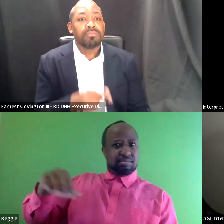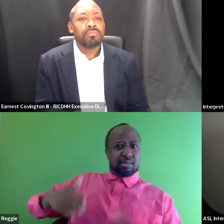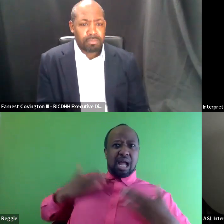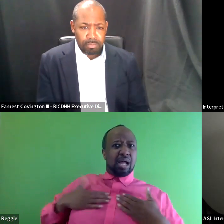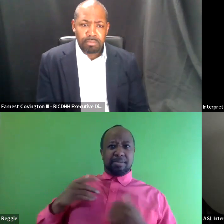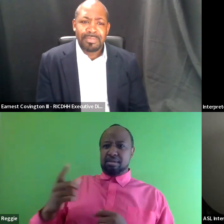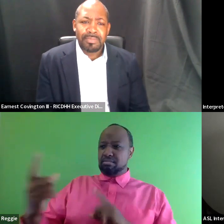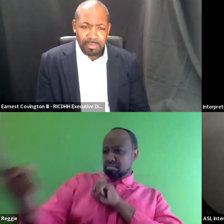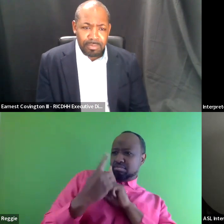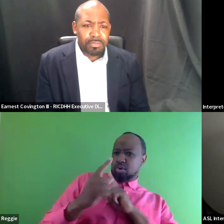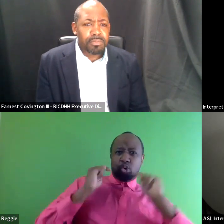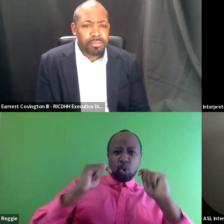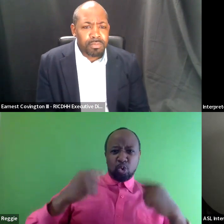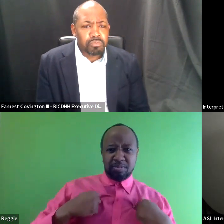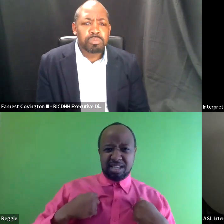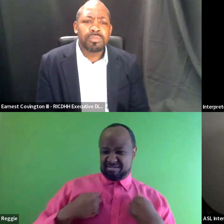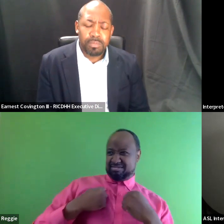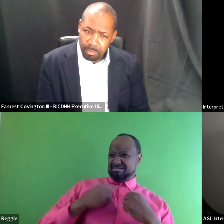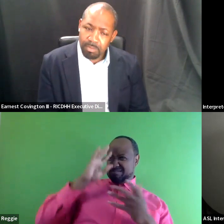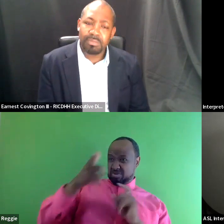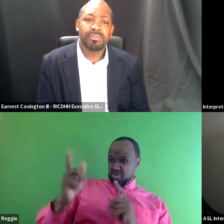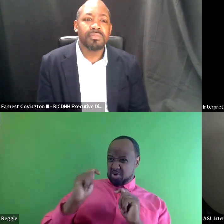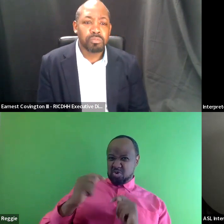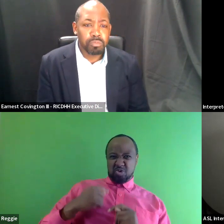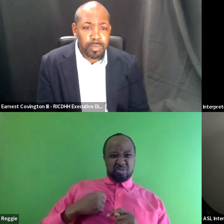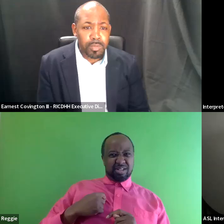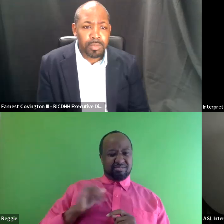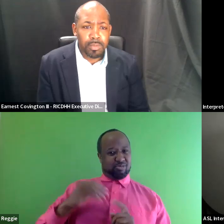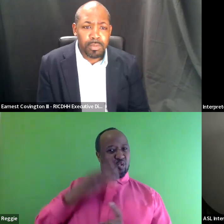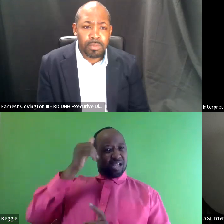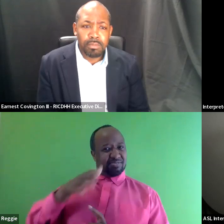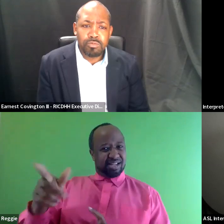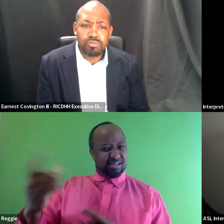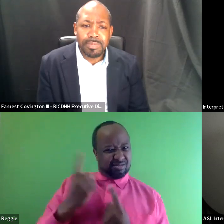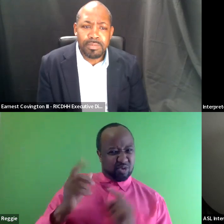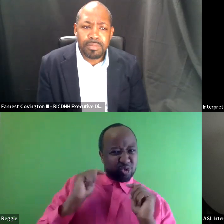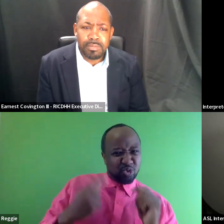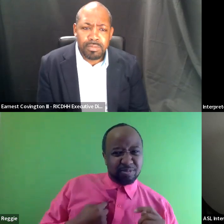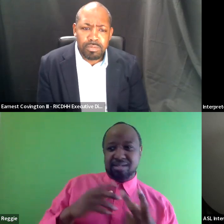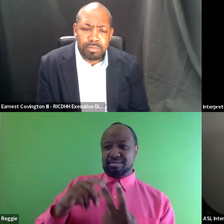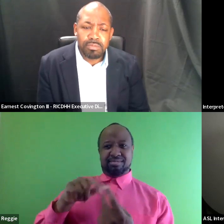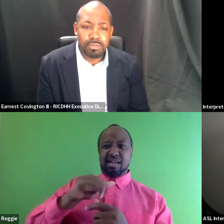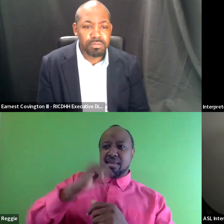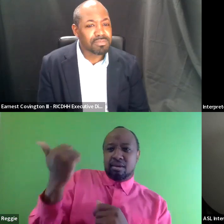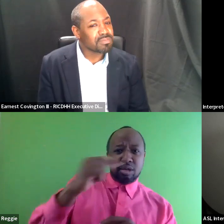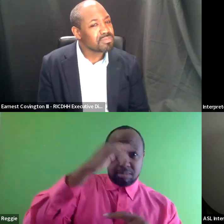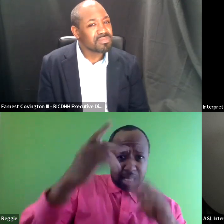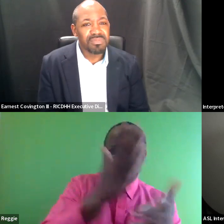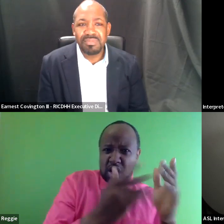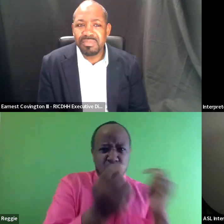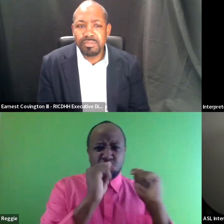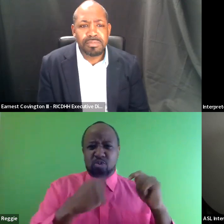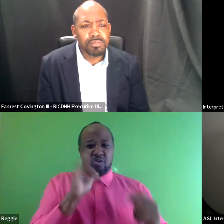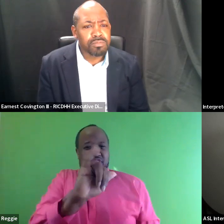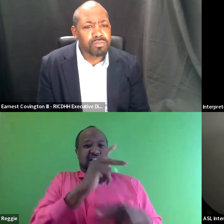feeling like I didn't have the right support. And then I had someone wanted to tutor